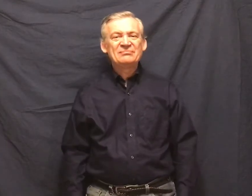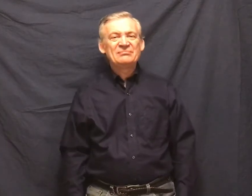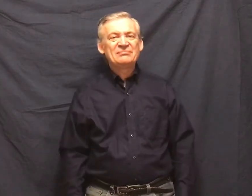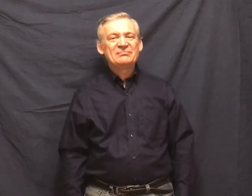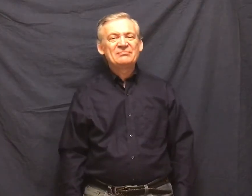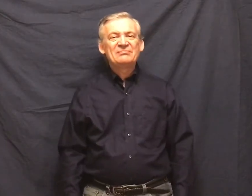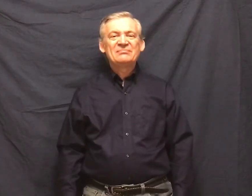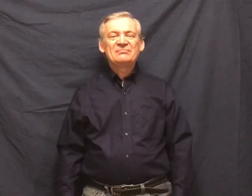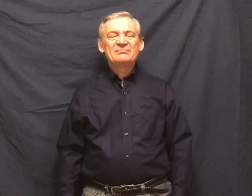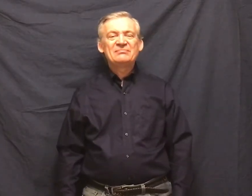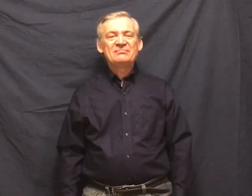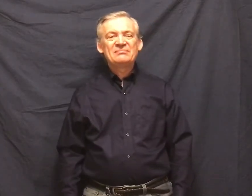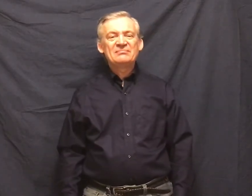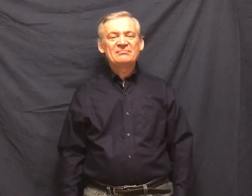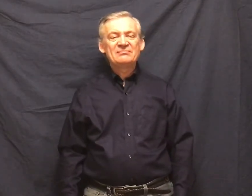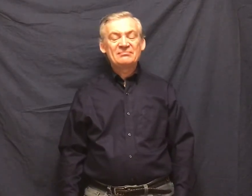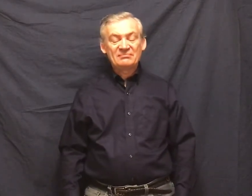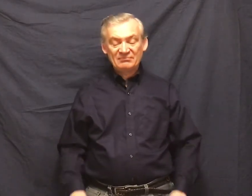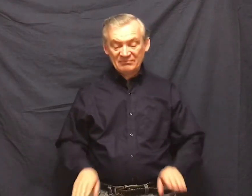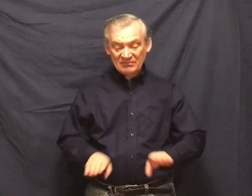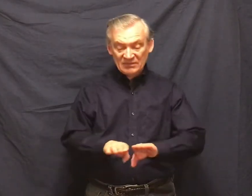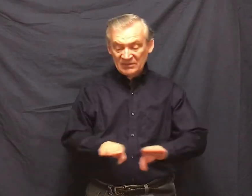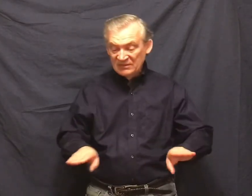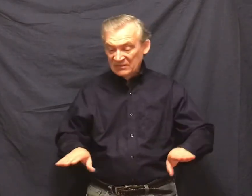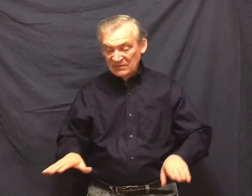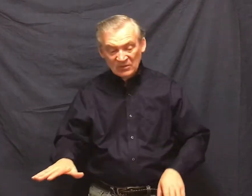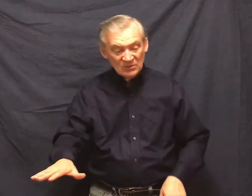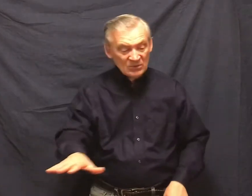And scattered about the floor were a number of personal possessions.